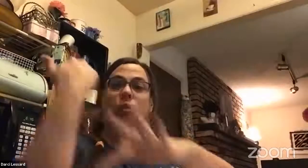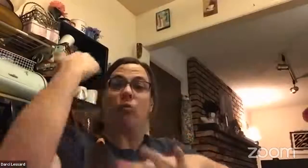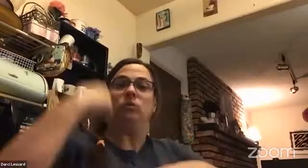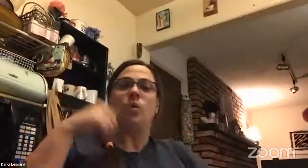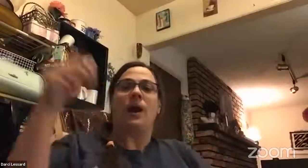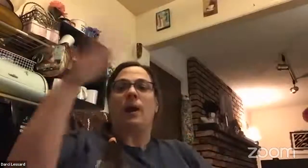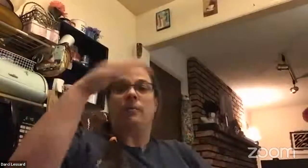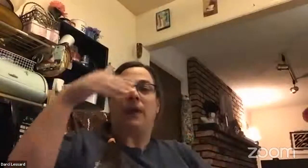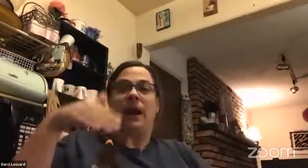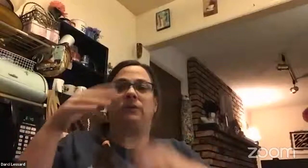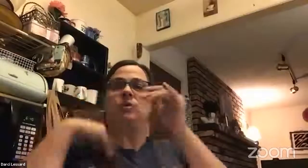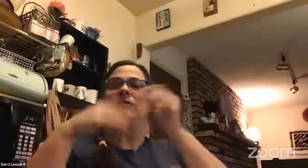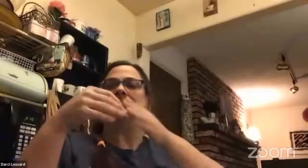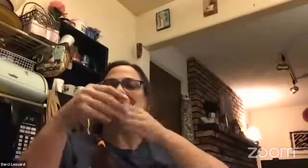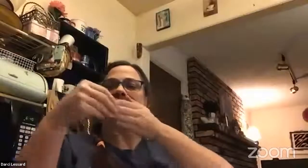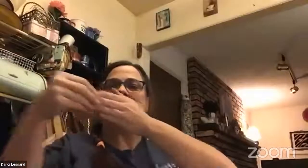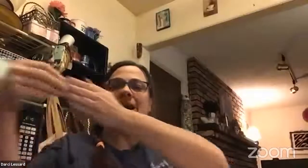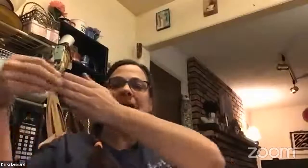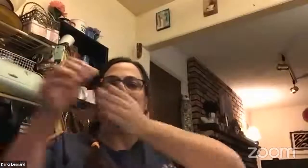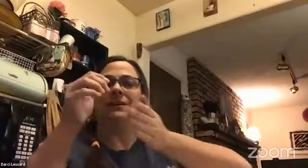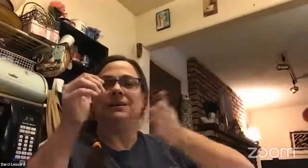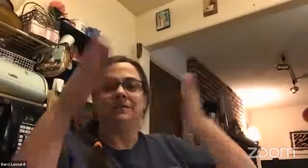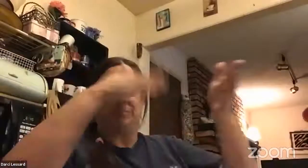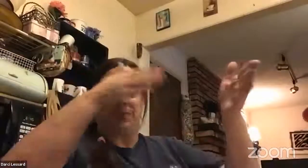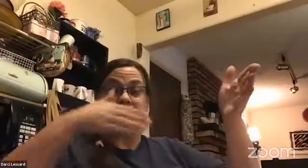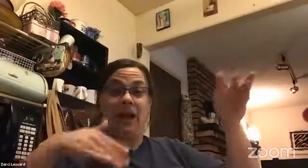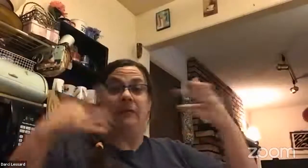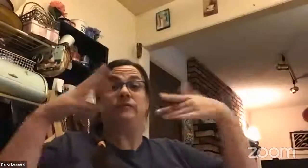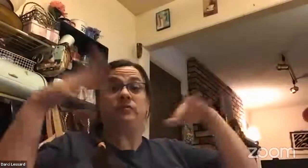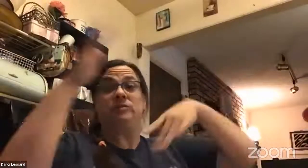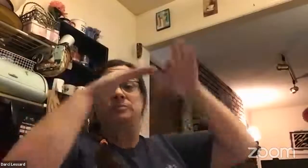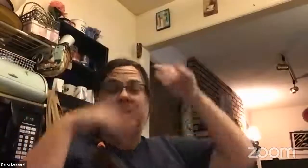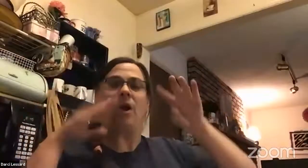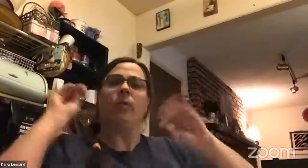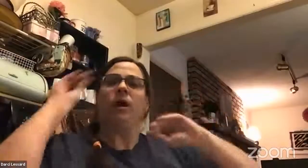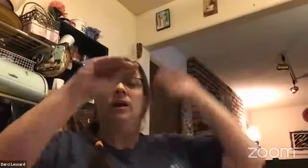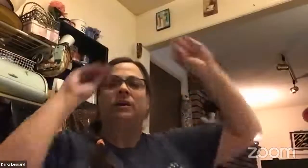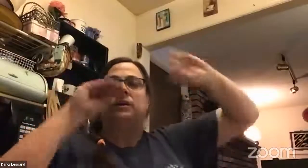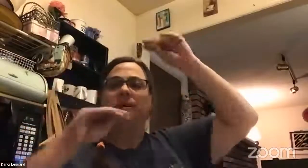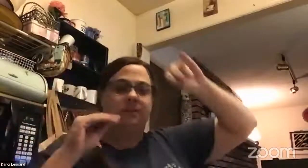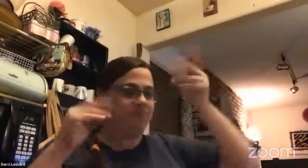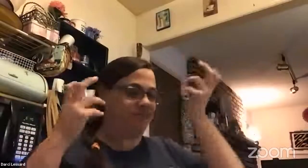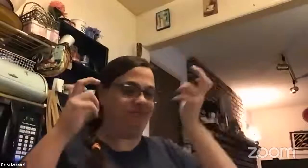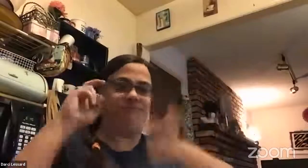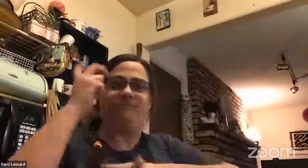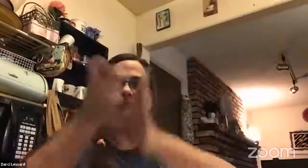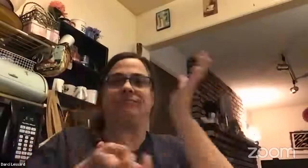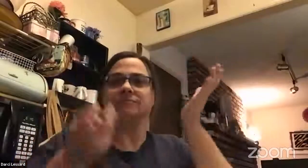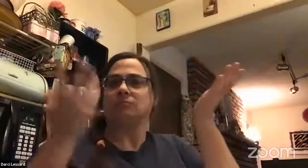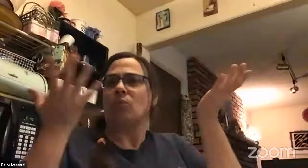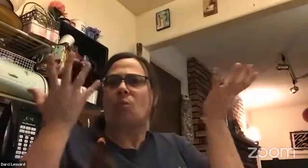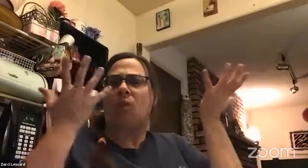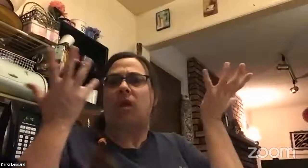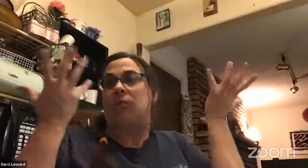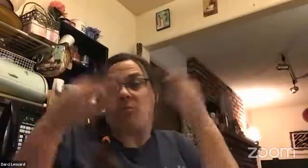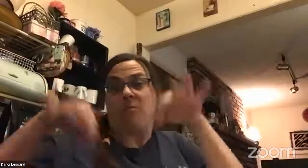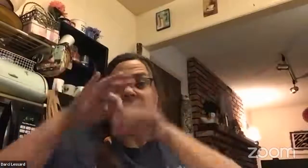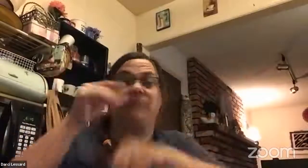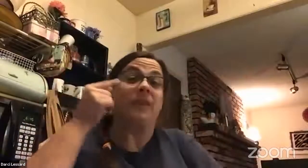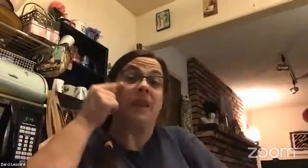to add some more to it. I want to paint it and have it basically leading. And once that's all done, that's when I'll put some manipulatives on there.